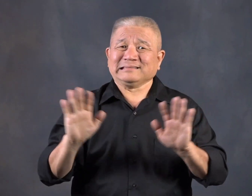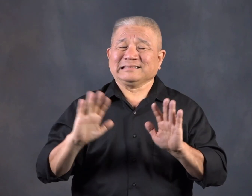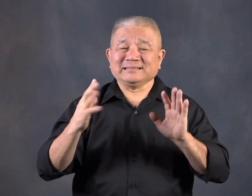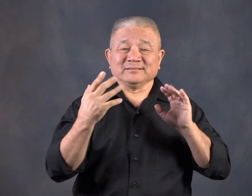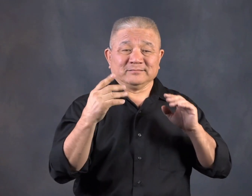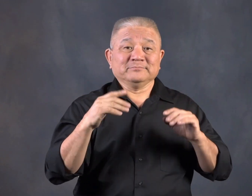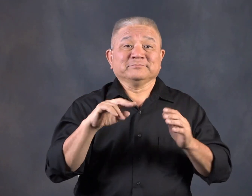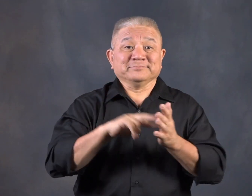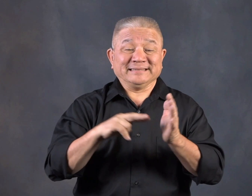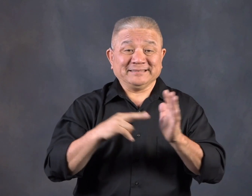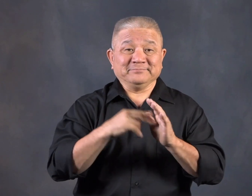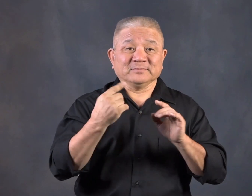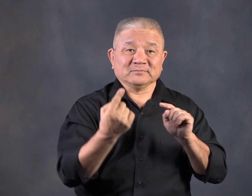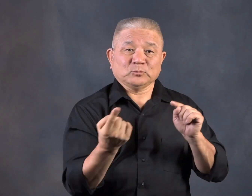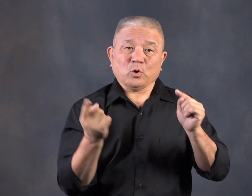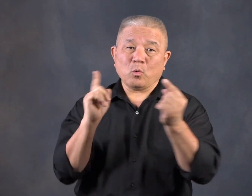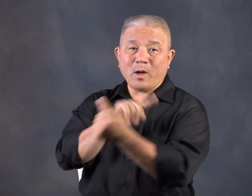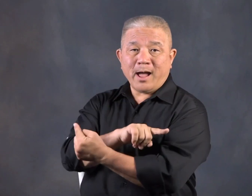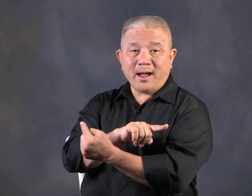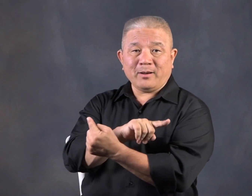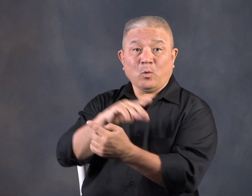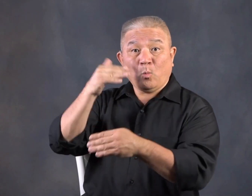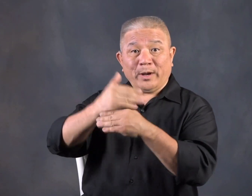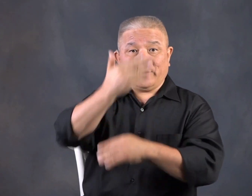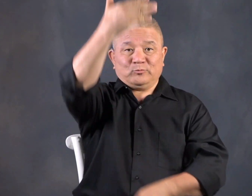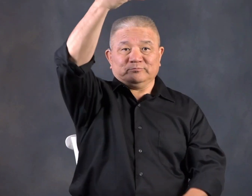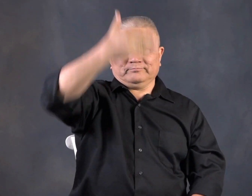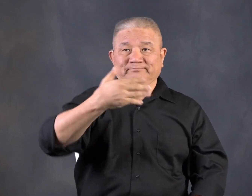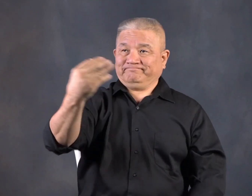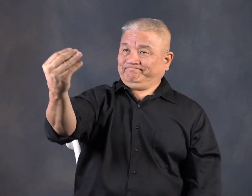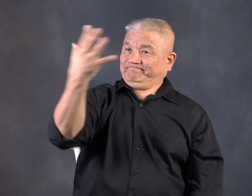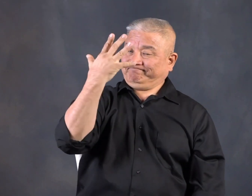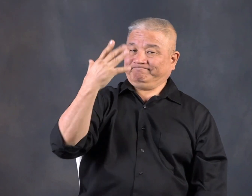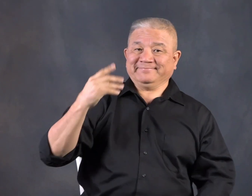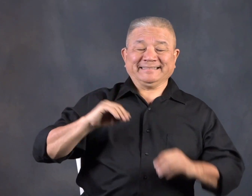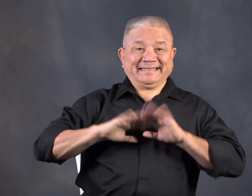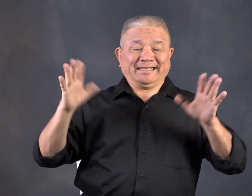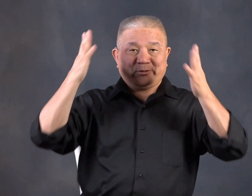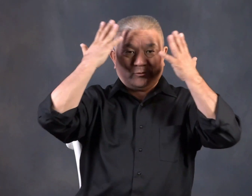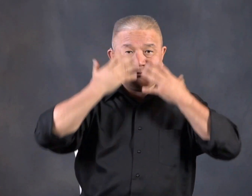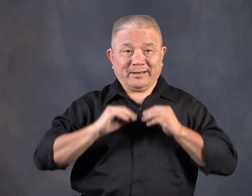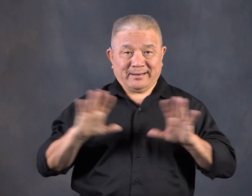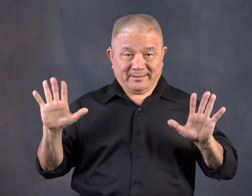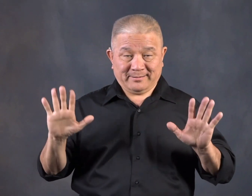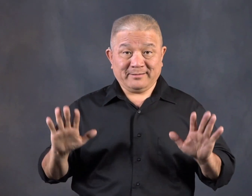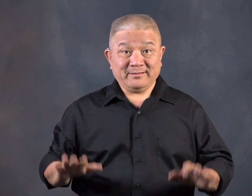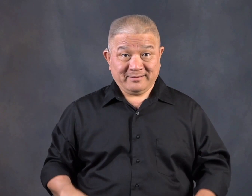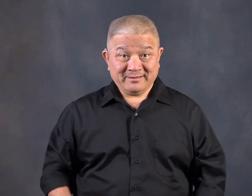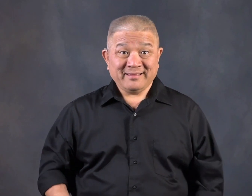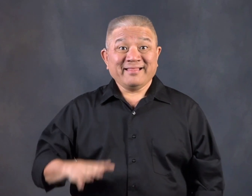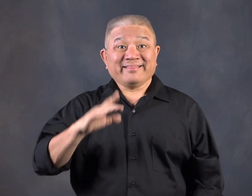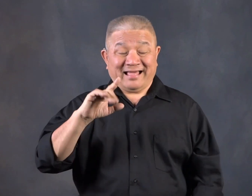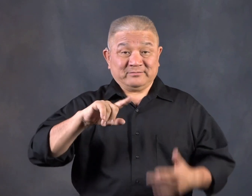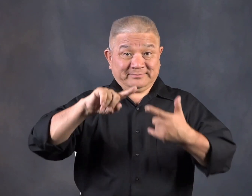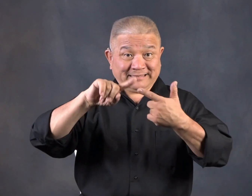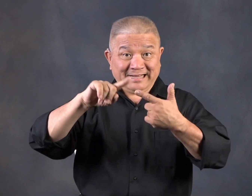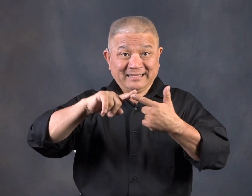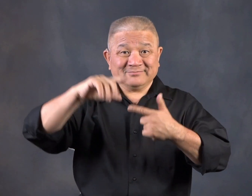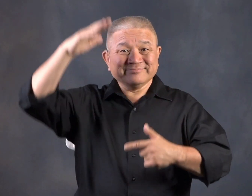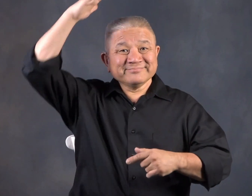if you have the window behind you, your face will be dark. You want to face the window and face the light so that we can